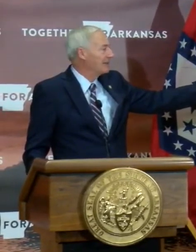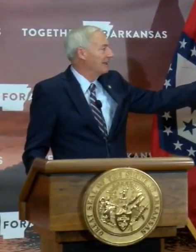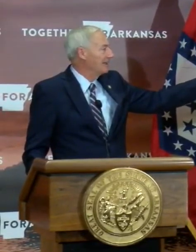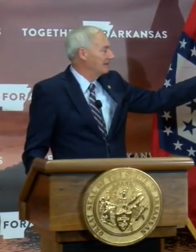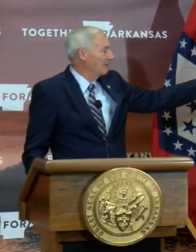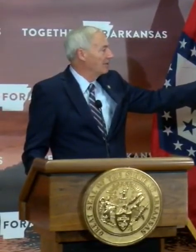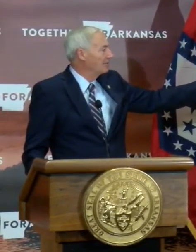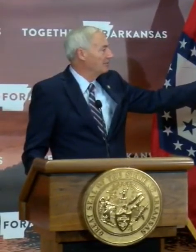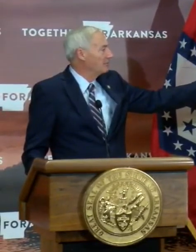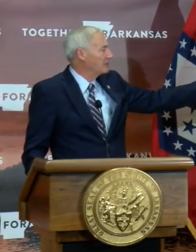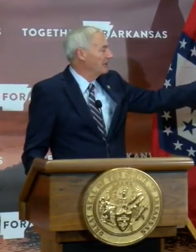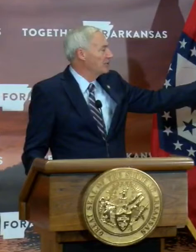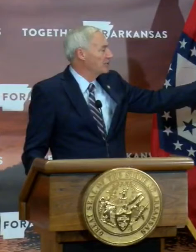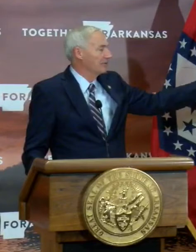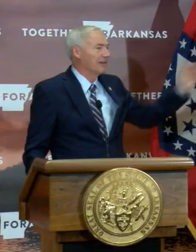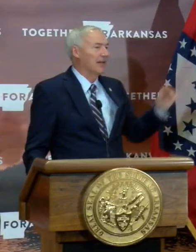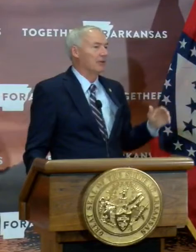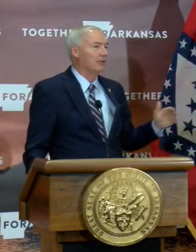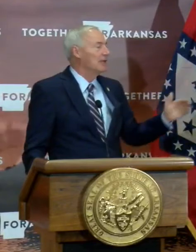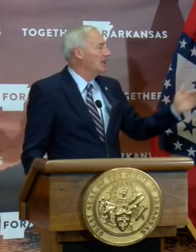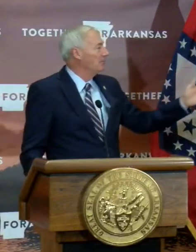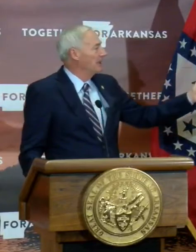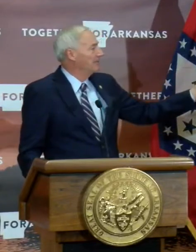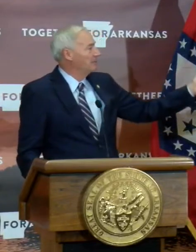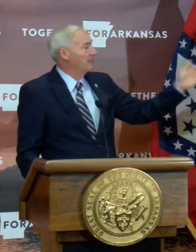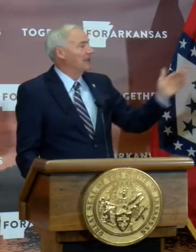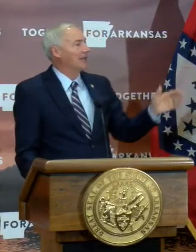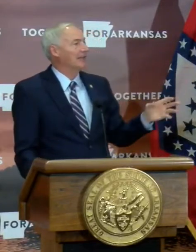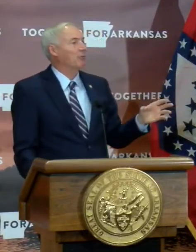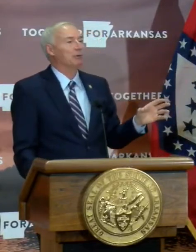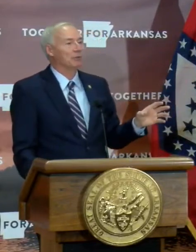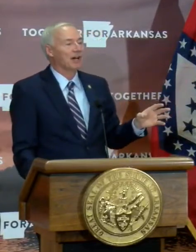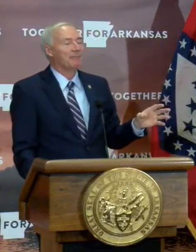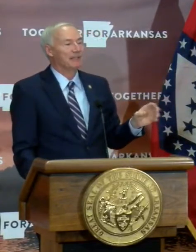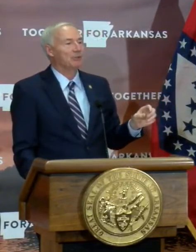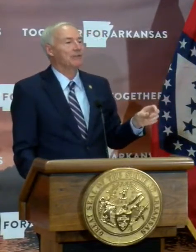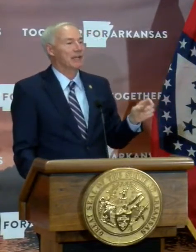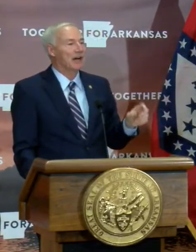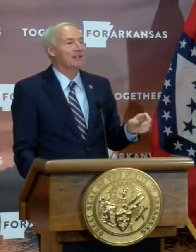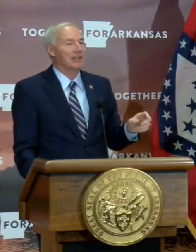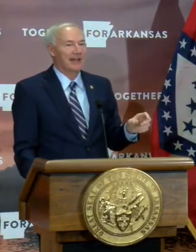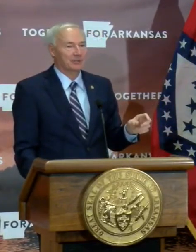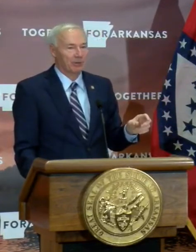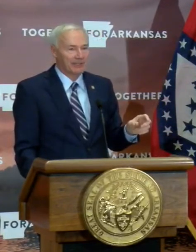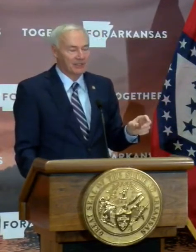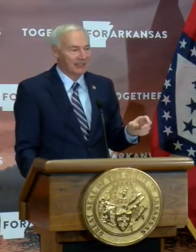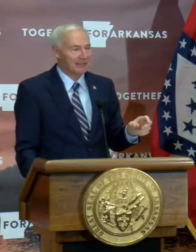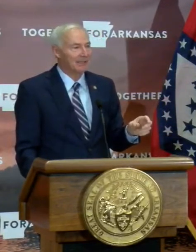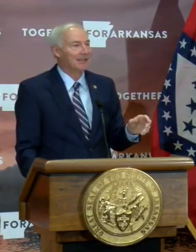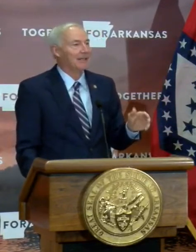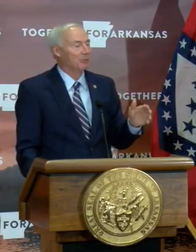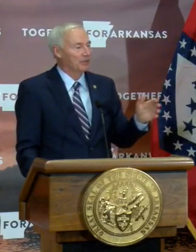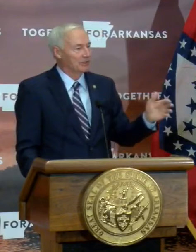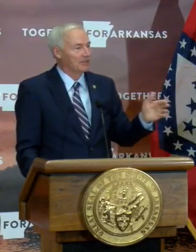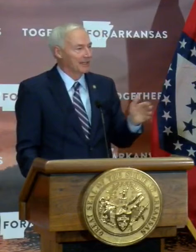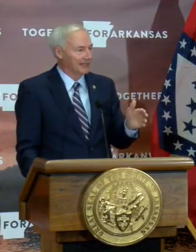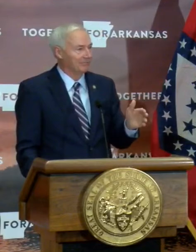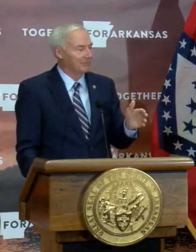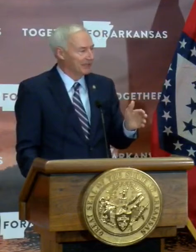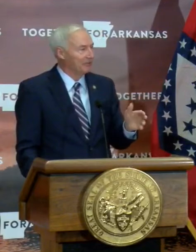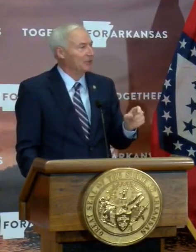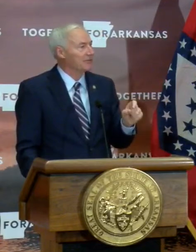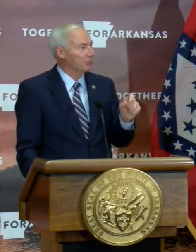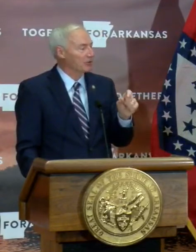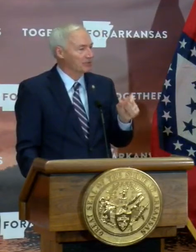to isolate, all the procedures to follow, but if beyond that, we will not be doing the contact tracing, which is